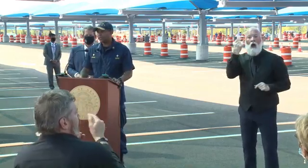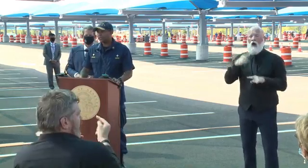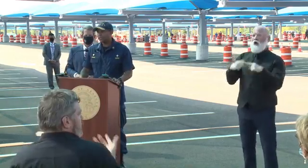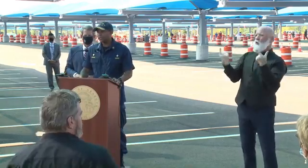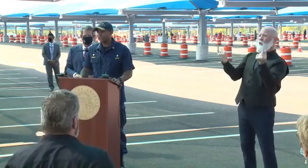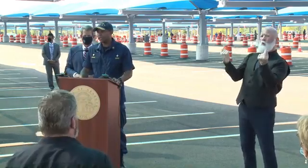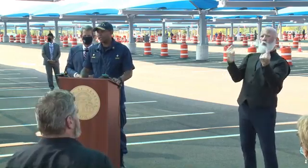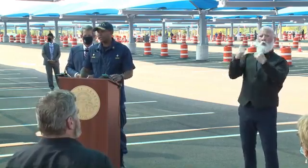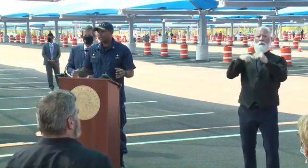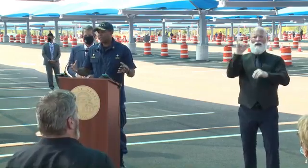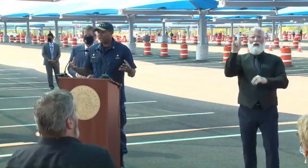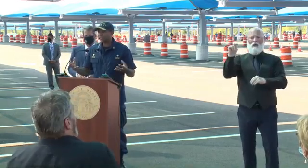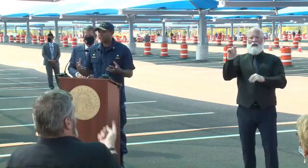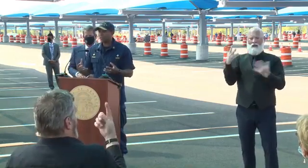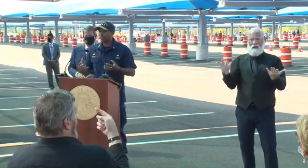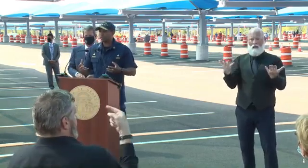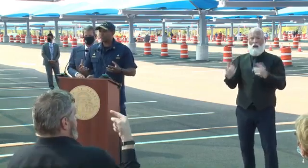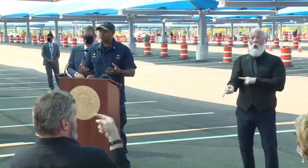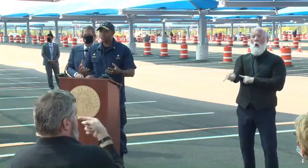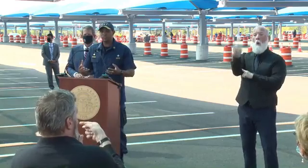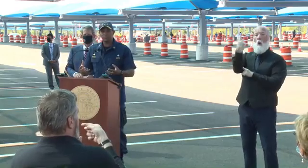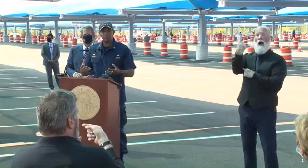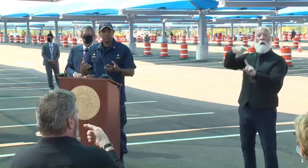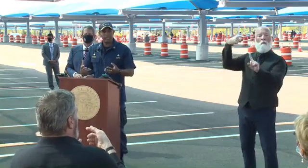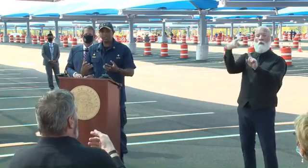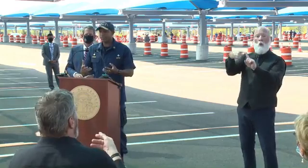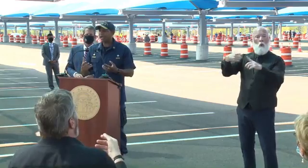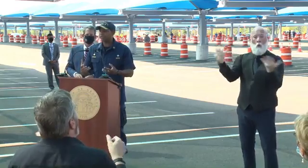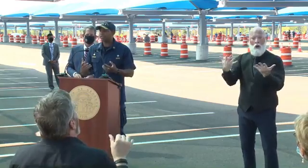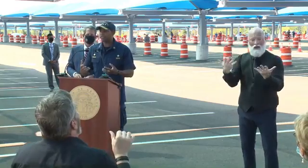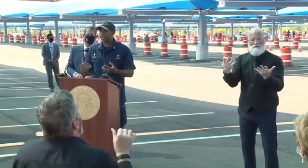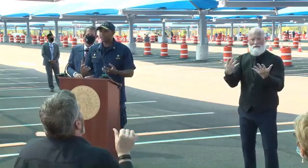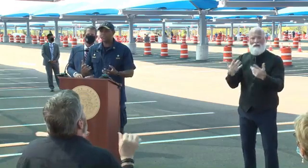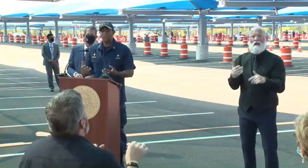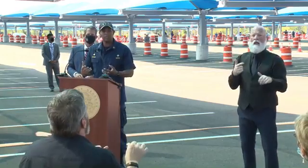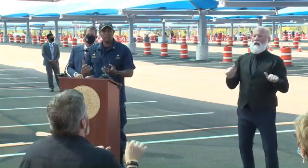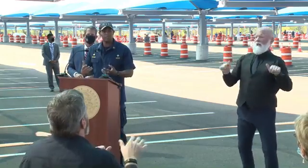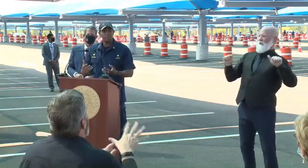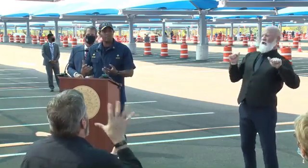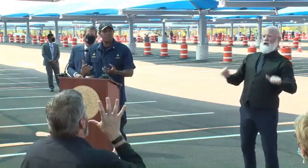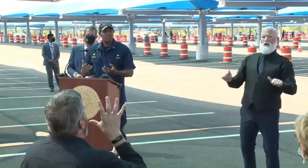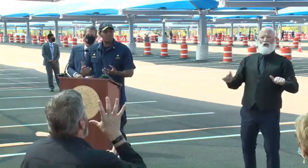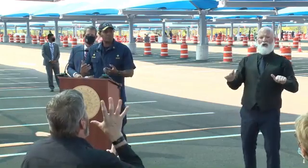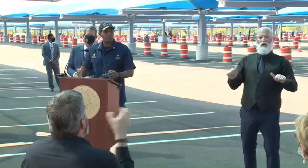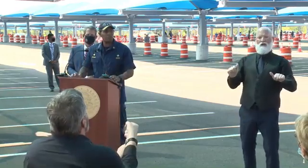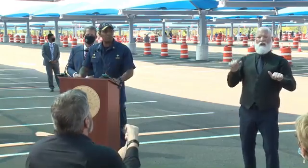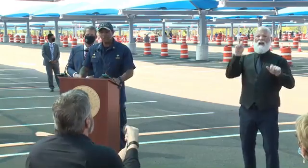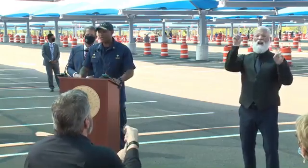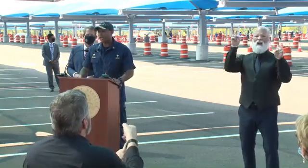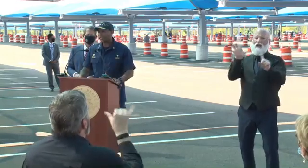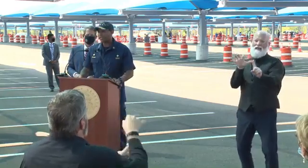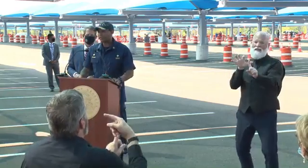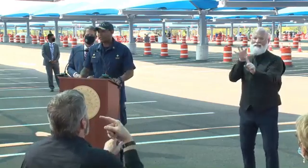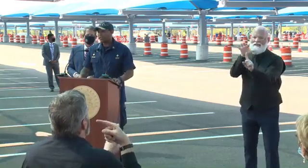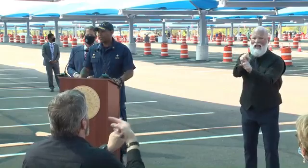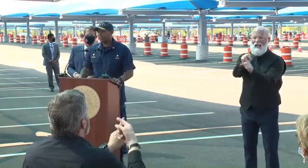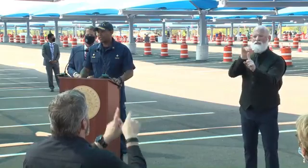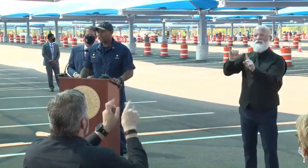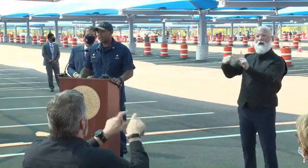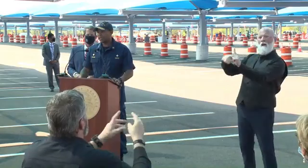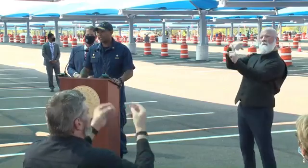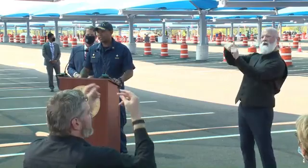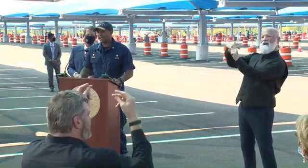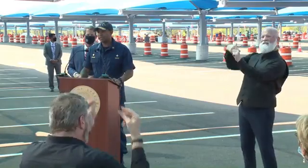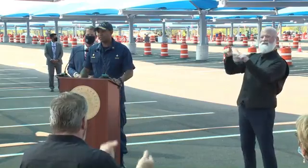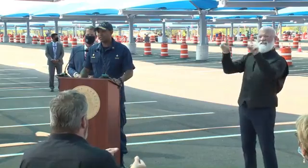point out is that the fact that they were able to catch the positive test in the school around here